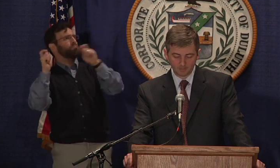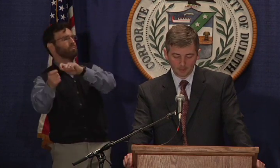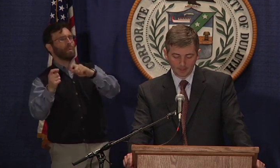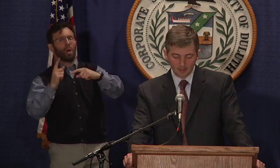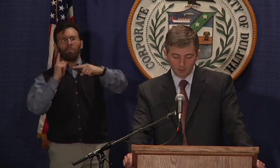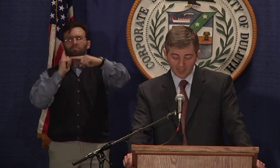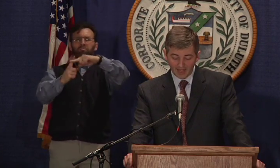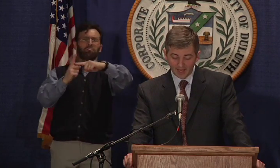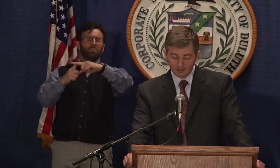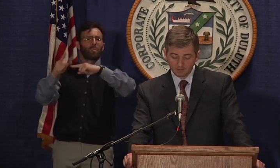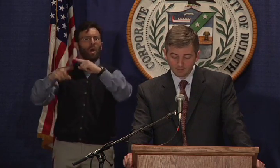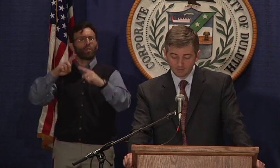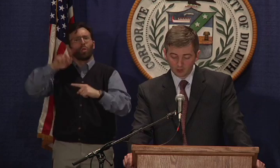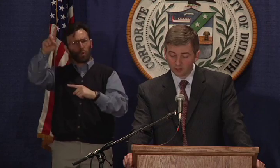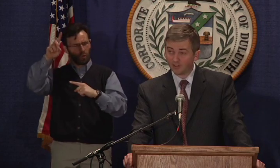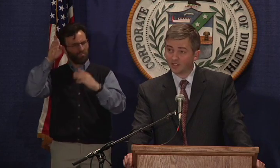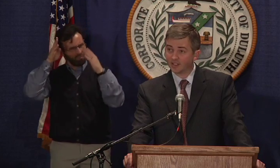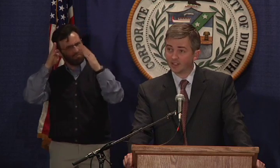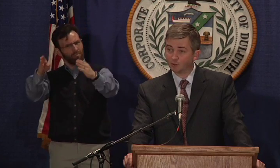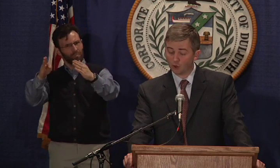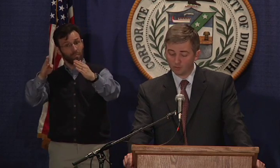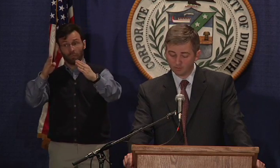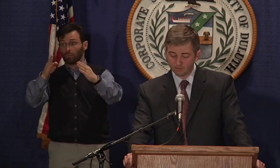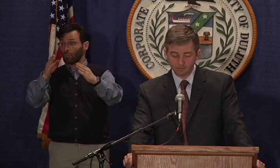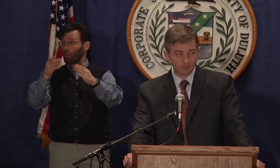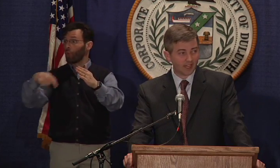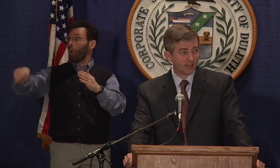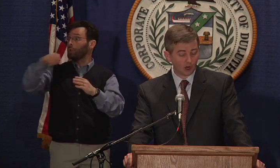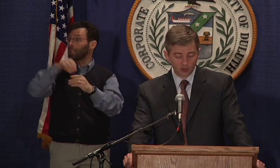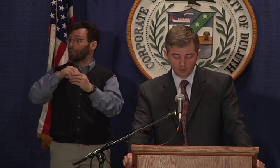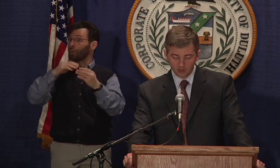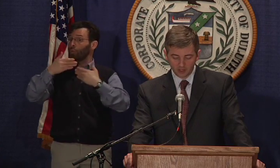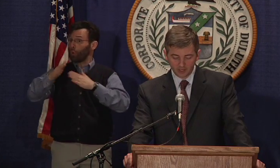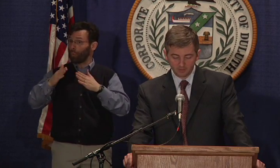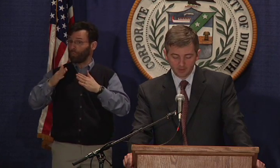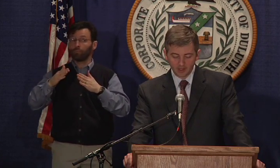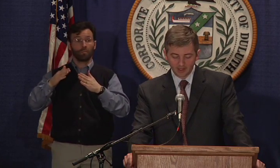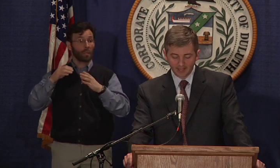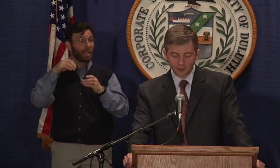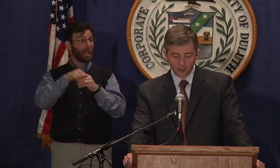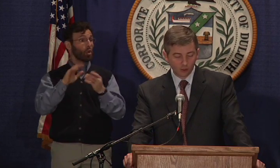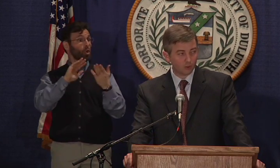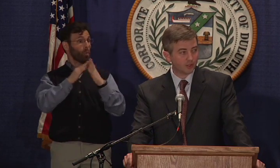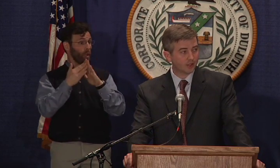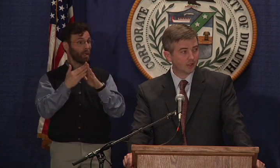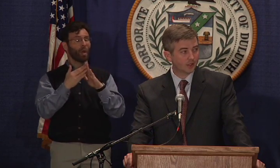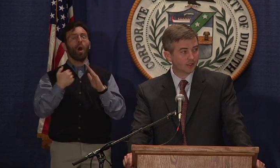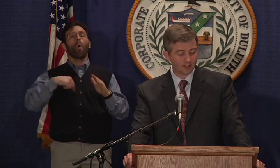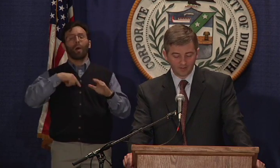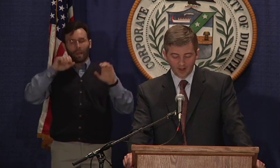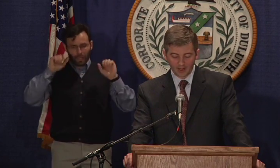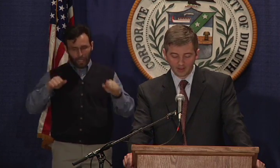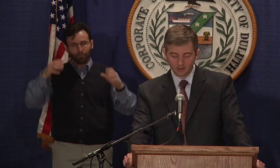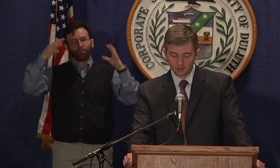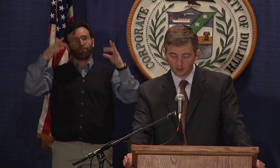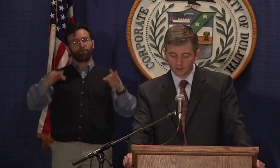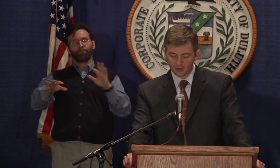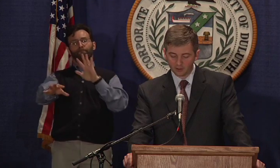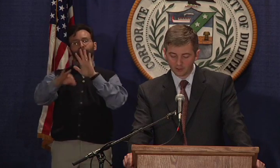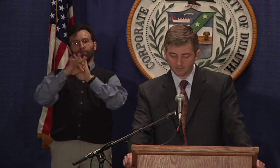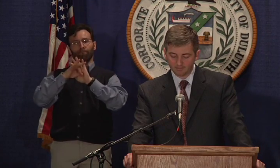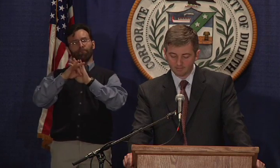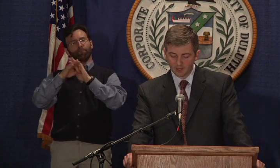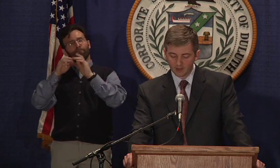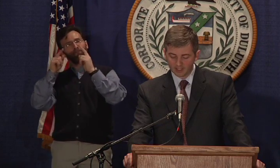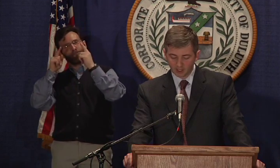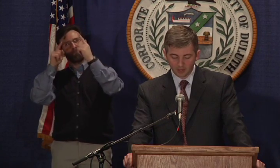orientation. We can, those of us in this room and in our community, can choose to define Duluth's